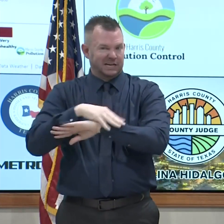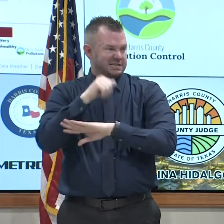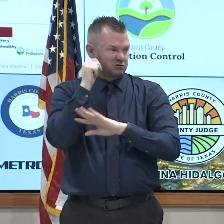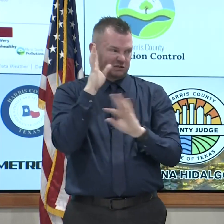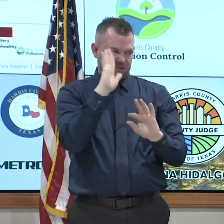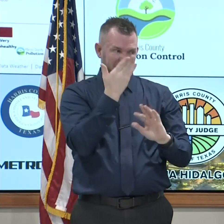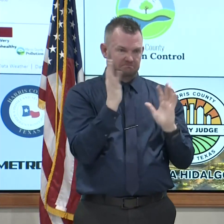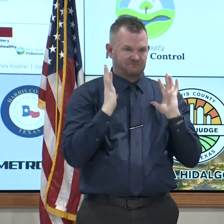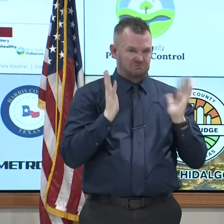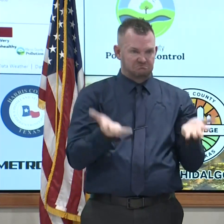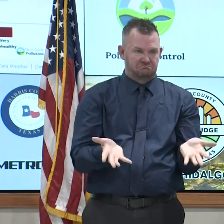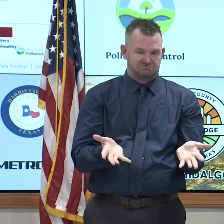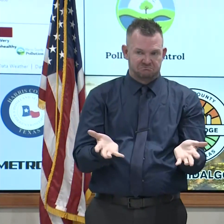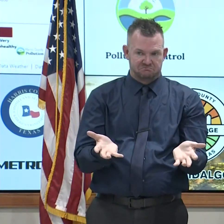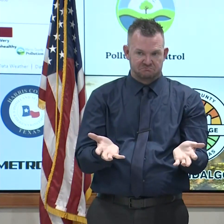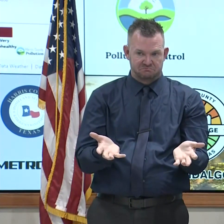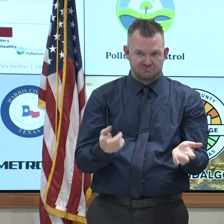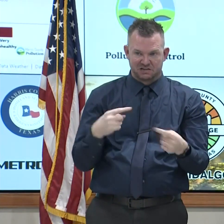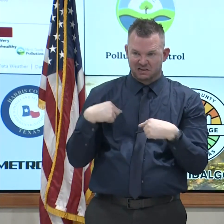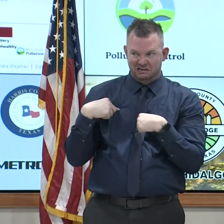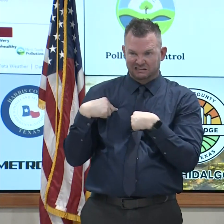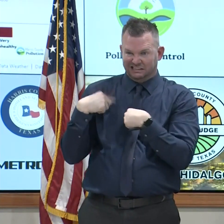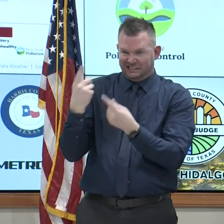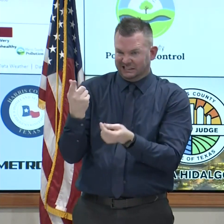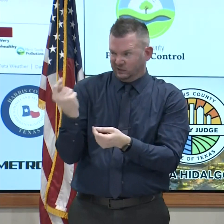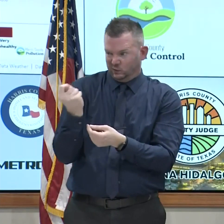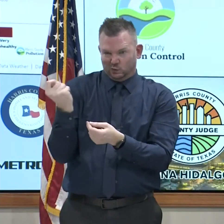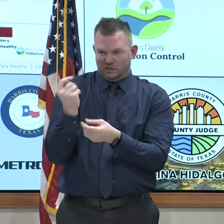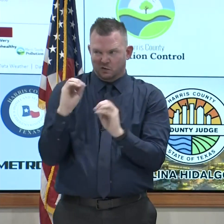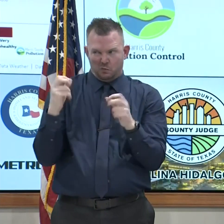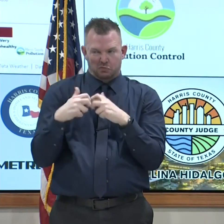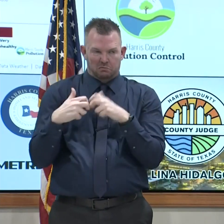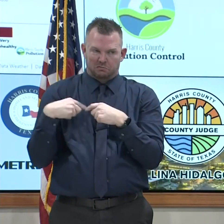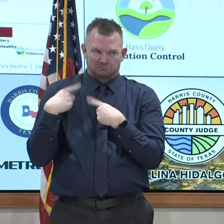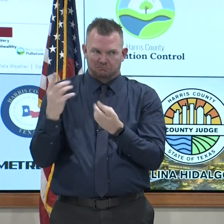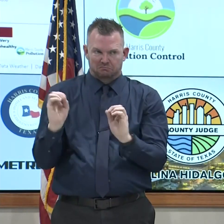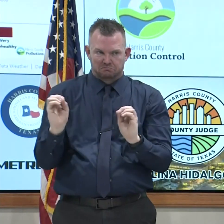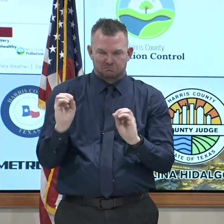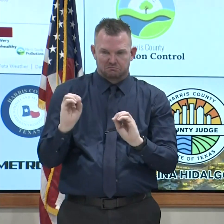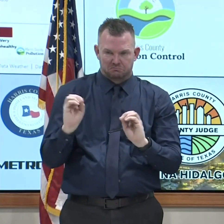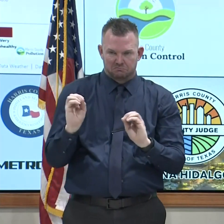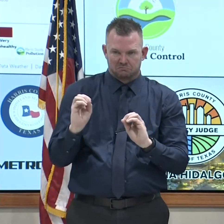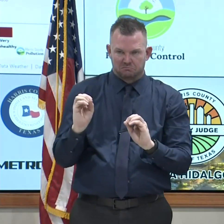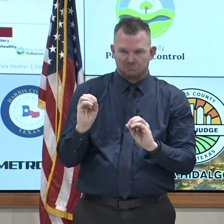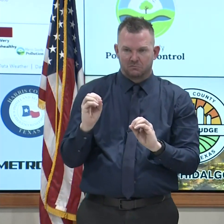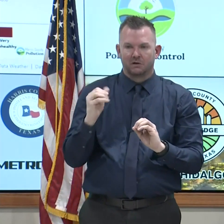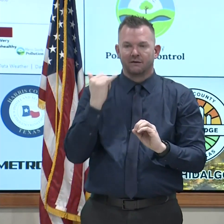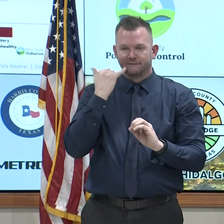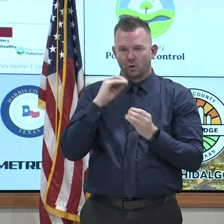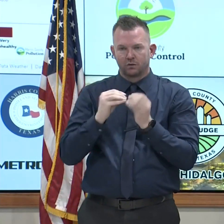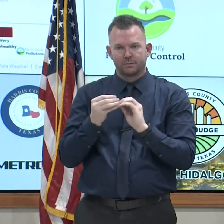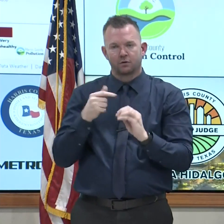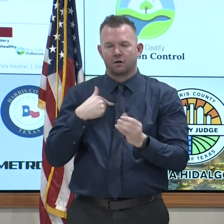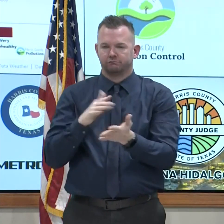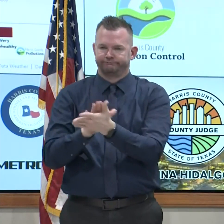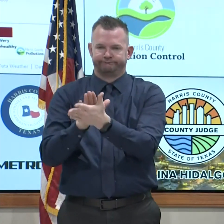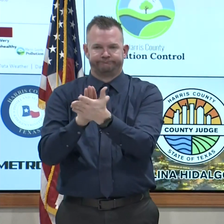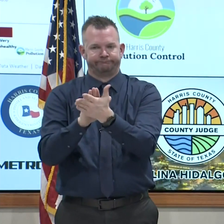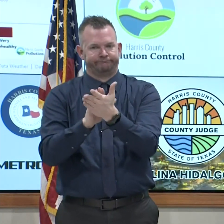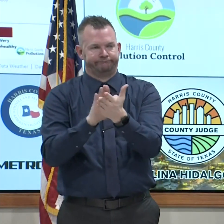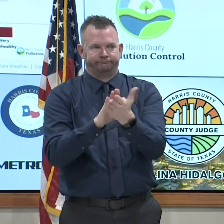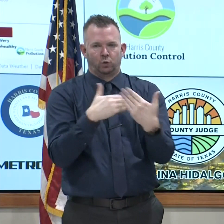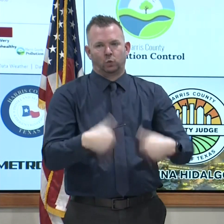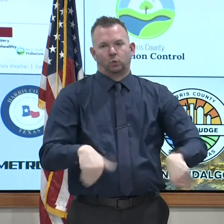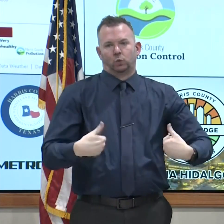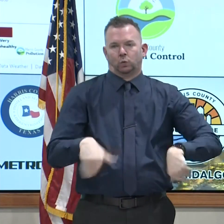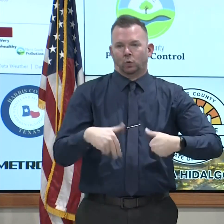since Tuesday night, we haven't had issues with the website. And same with the call lines. I want to give a big shout out to the workers